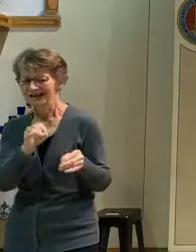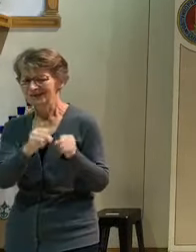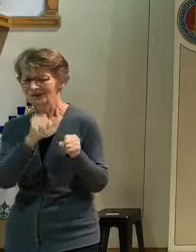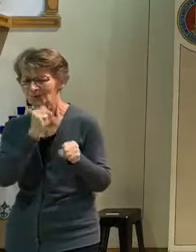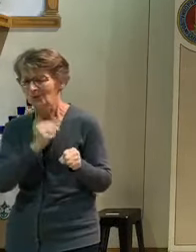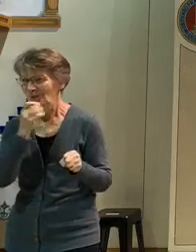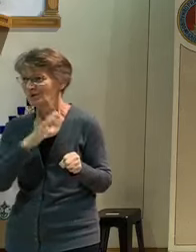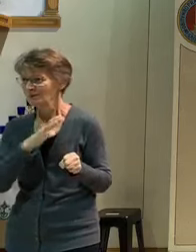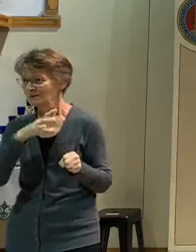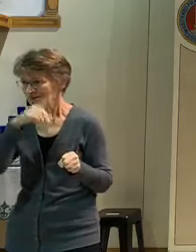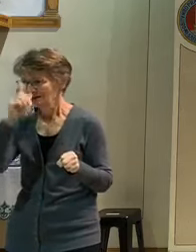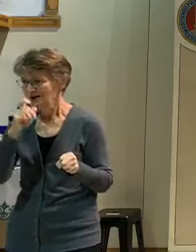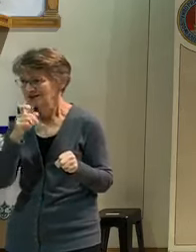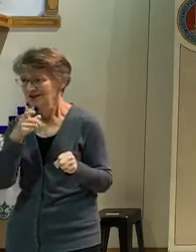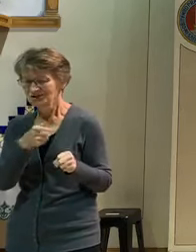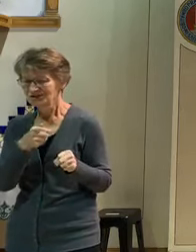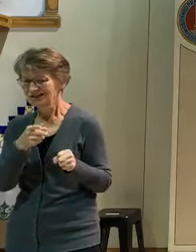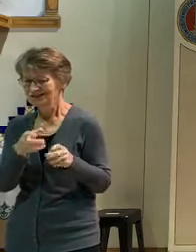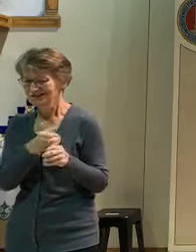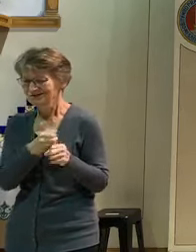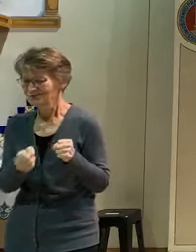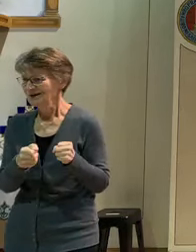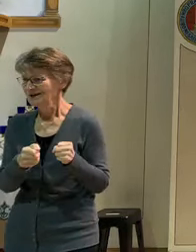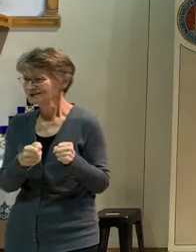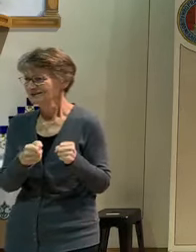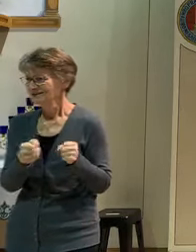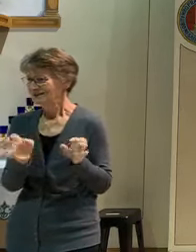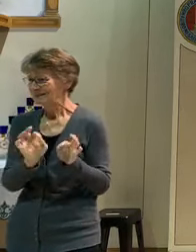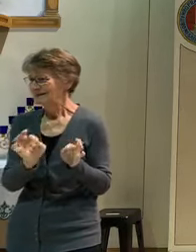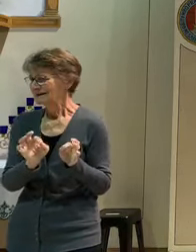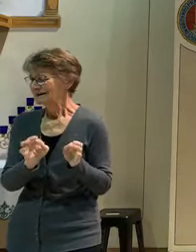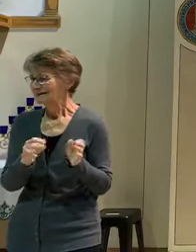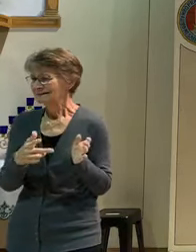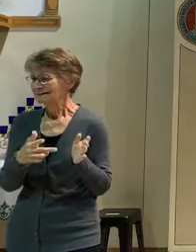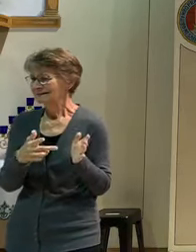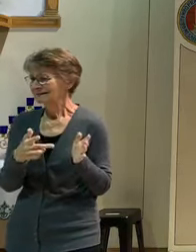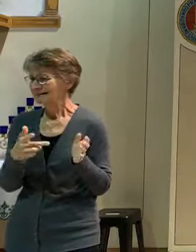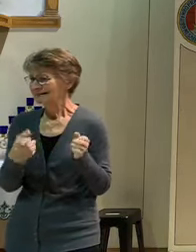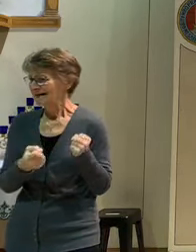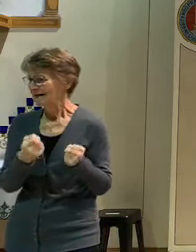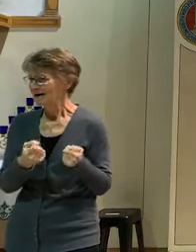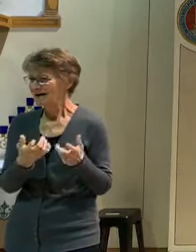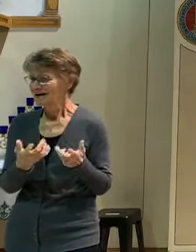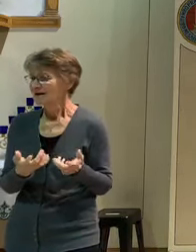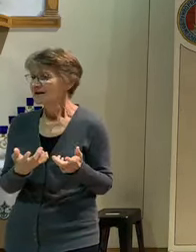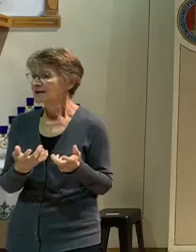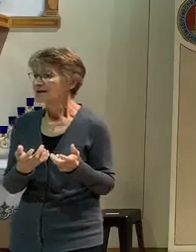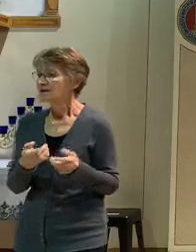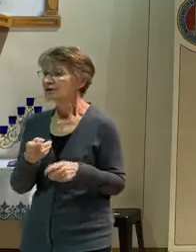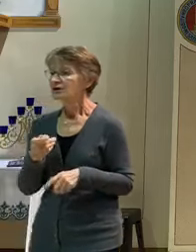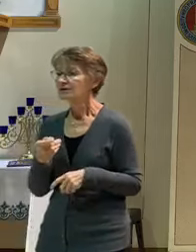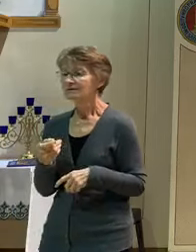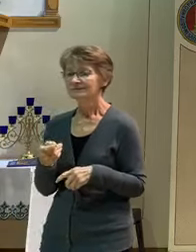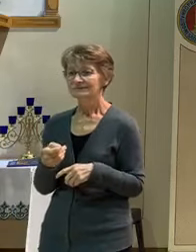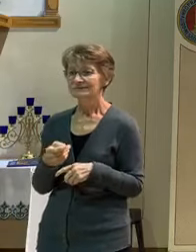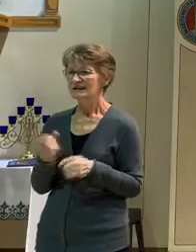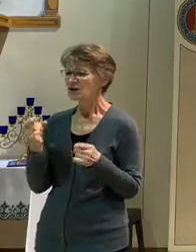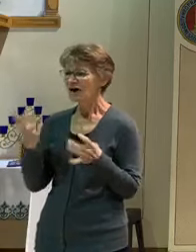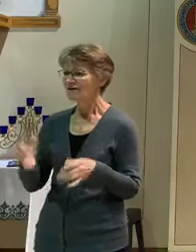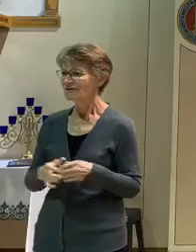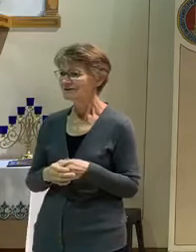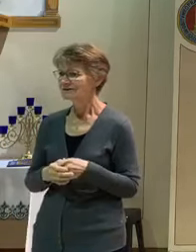as small and simple as an accident. You and I live in the United States of America.